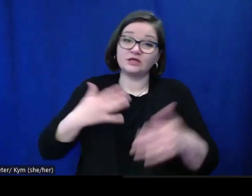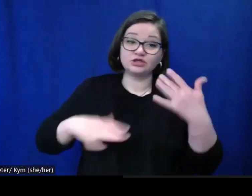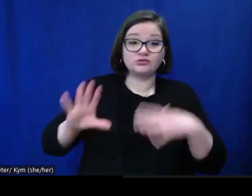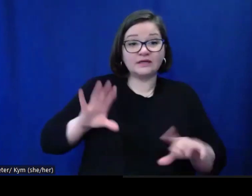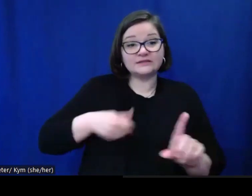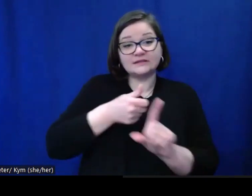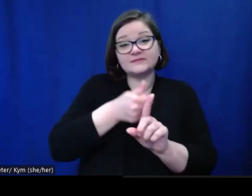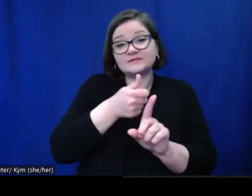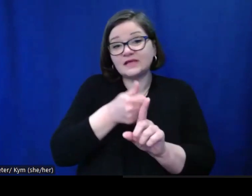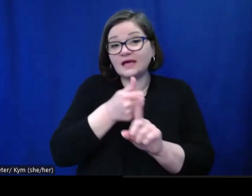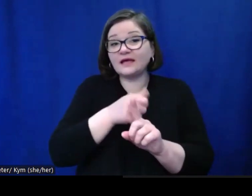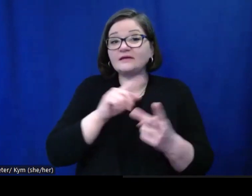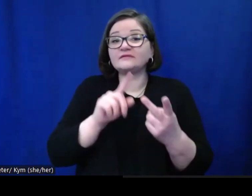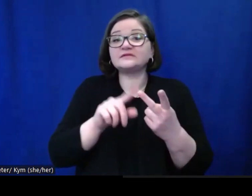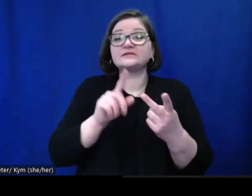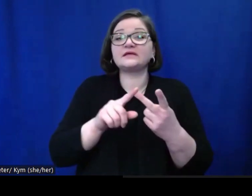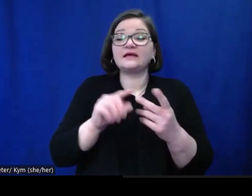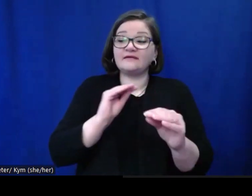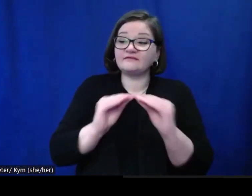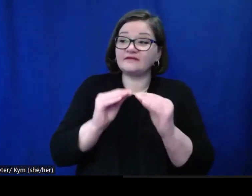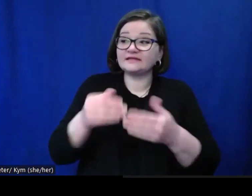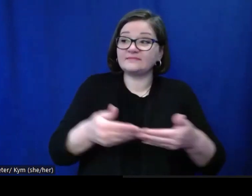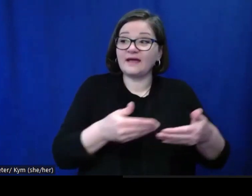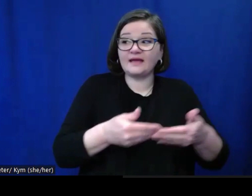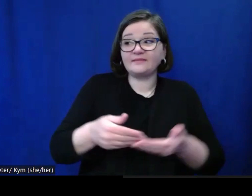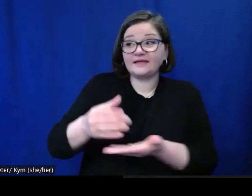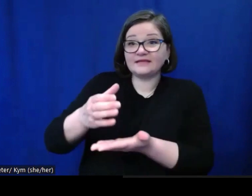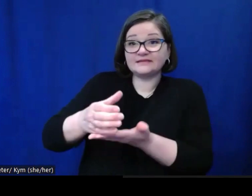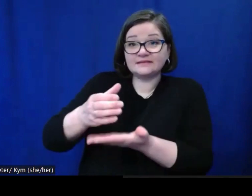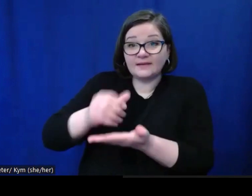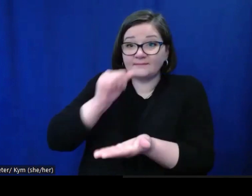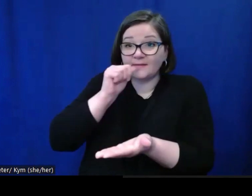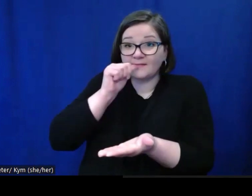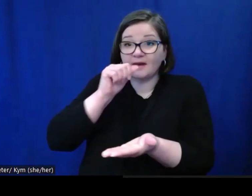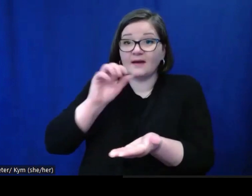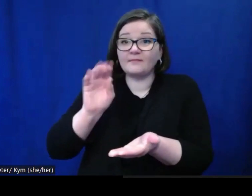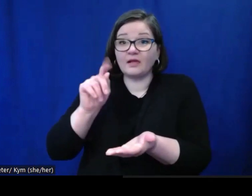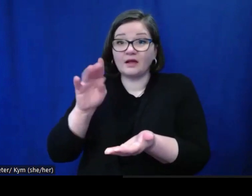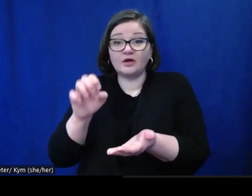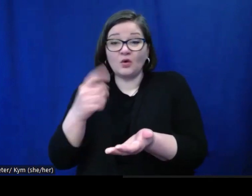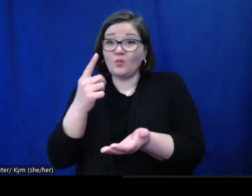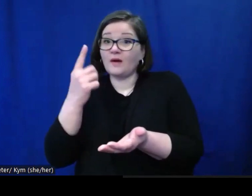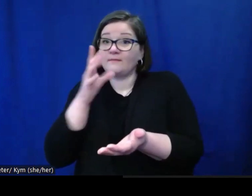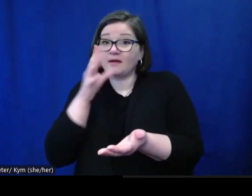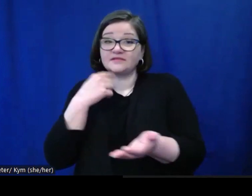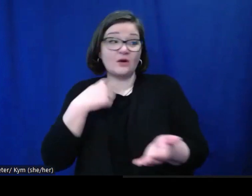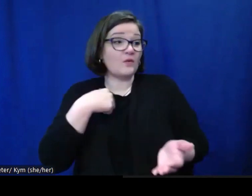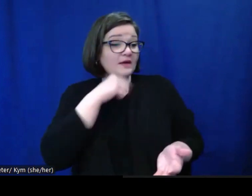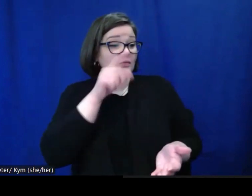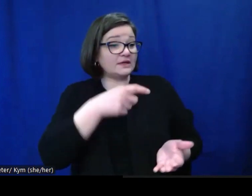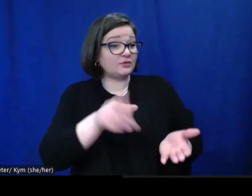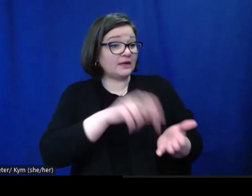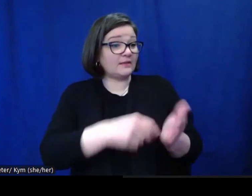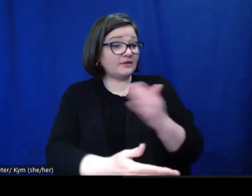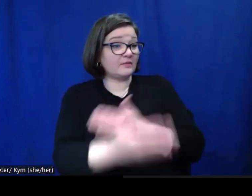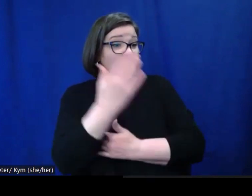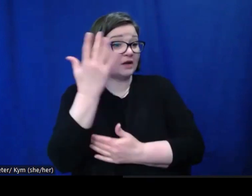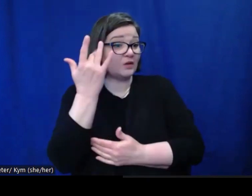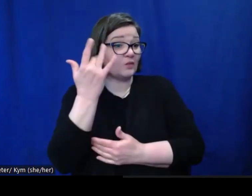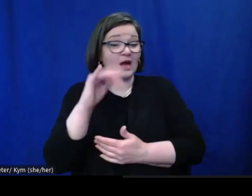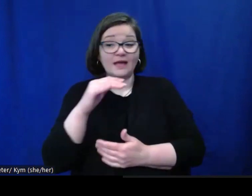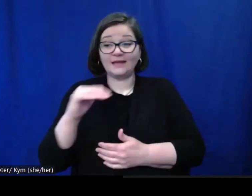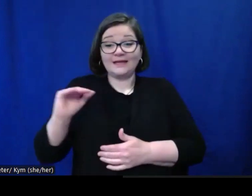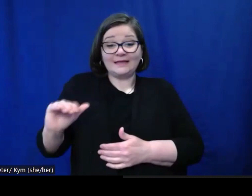and they can fix baby's bottle. I had one mom say, I don't have to get up in the morning because little Johnny can